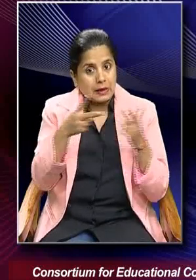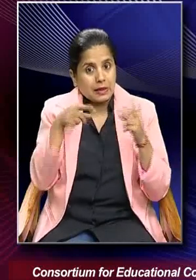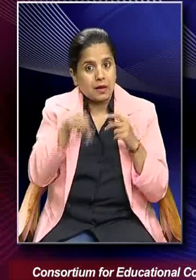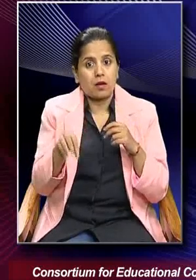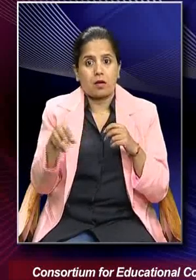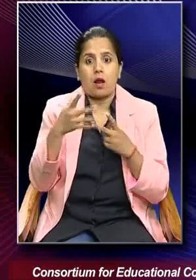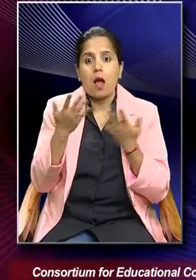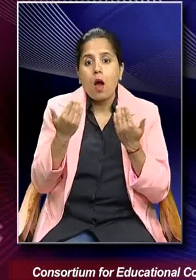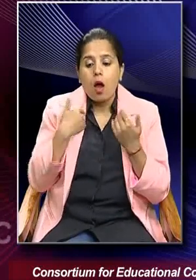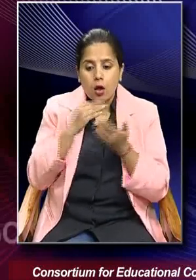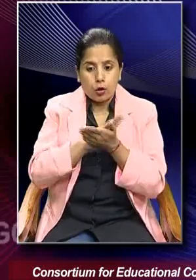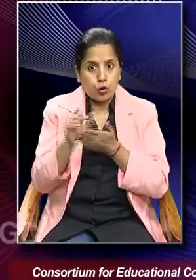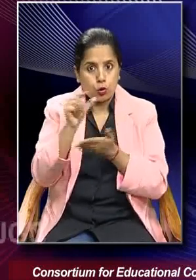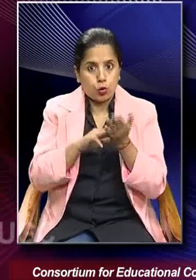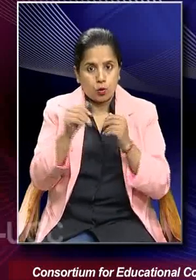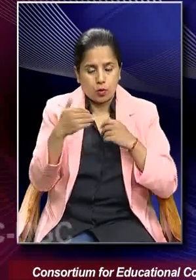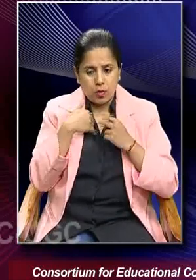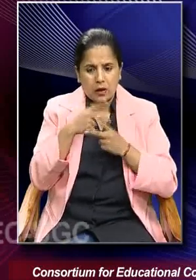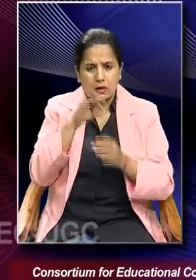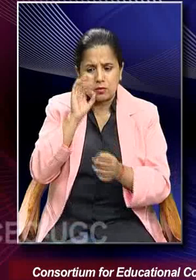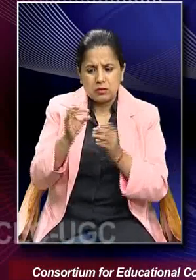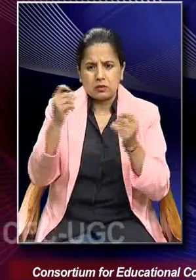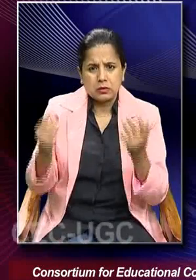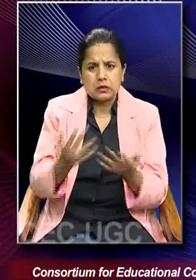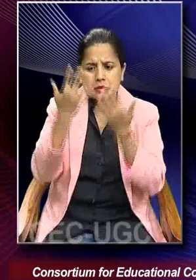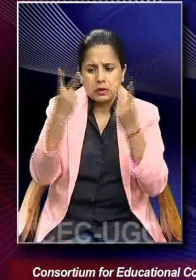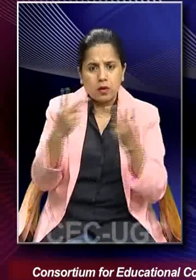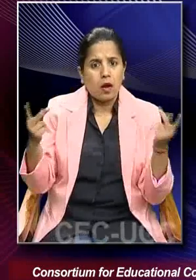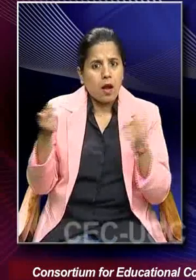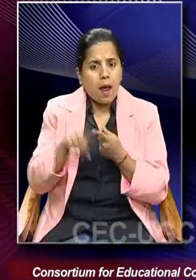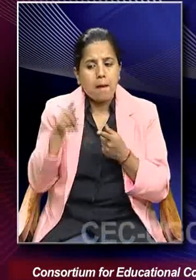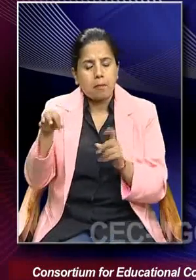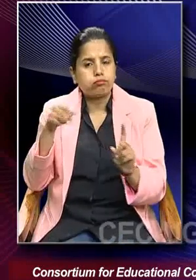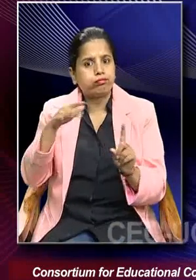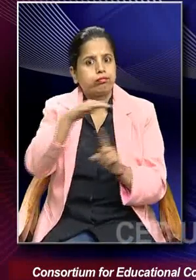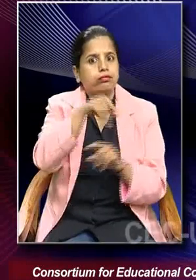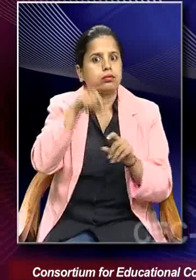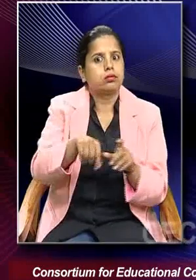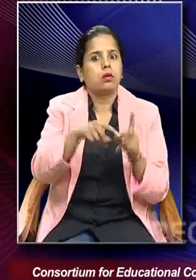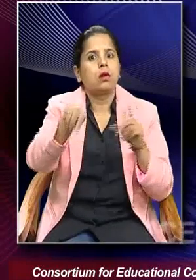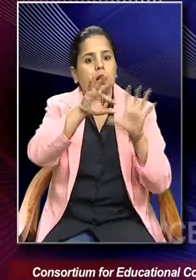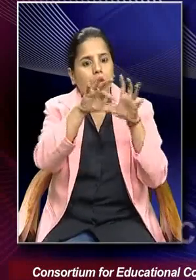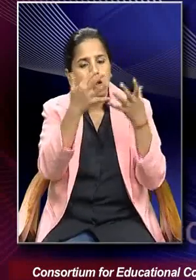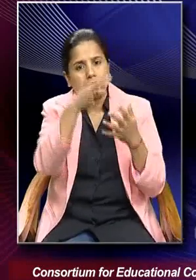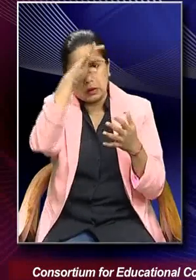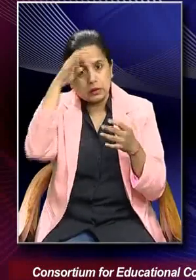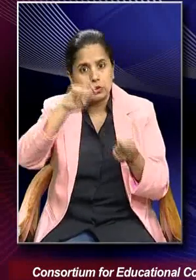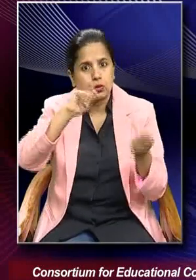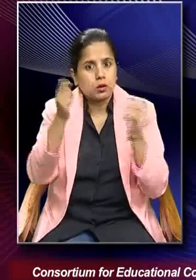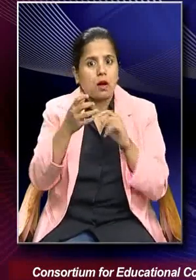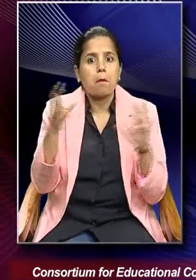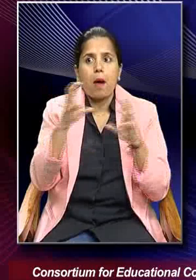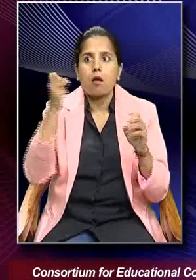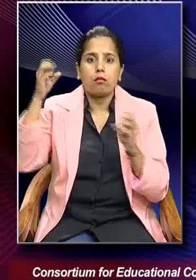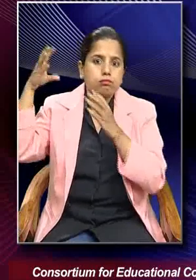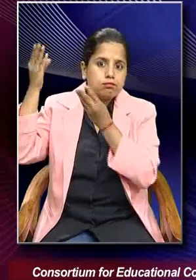from the human activities. A basic warming effect will produce a complex impact on the climate